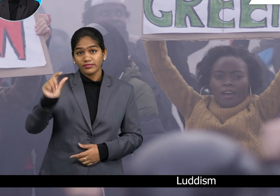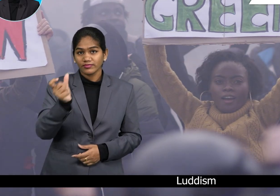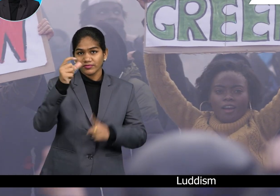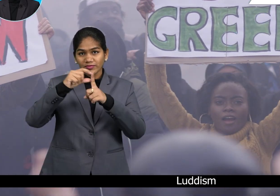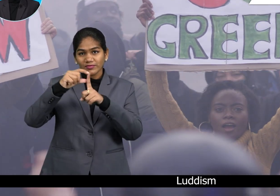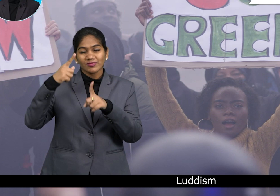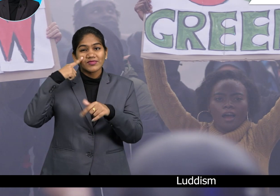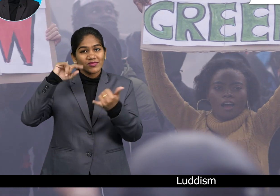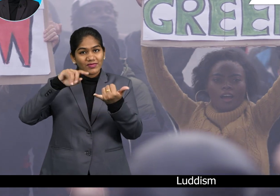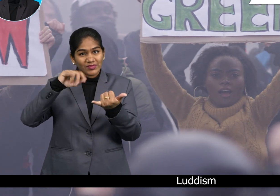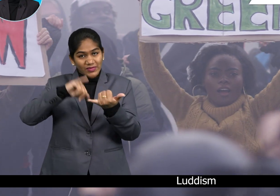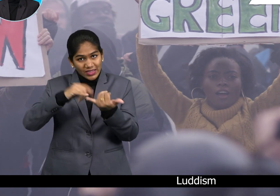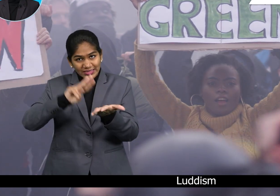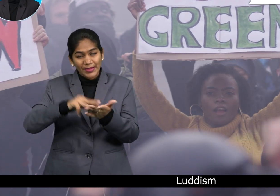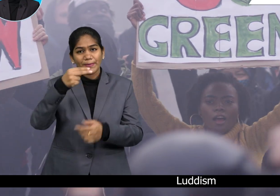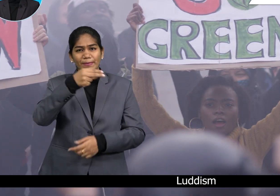Luddism.